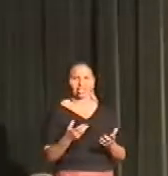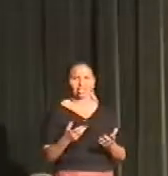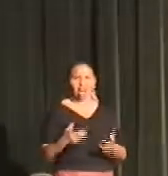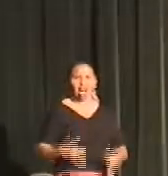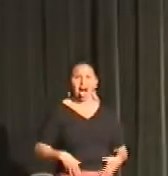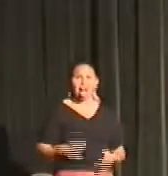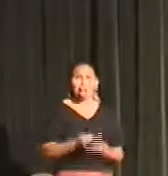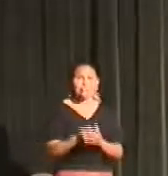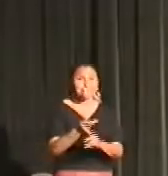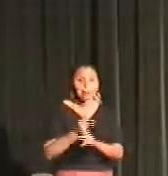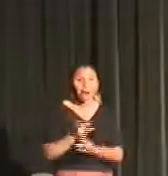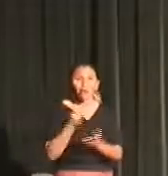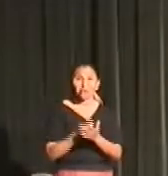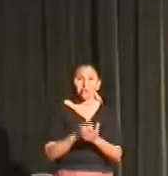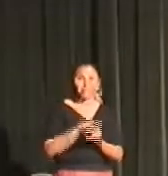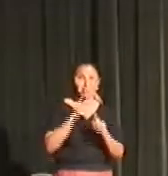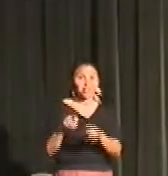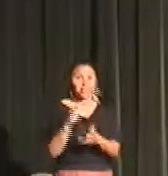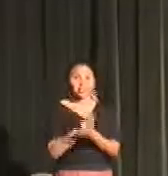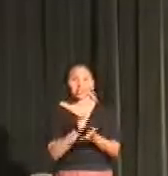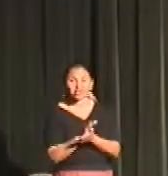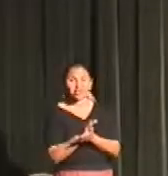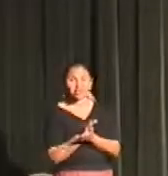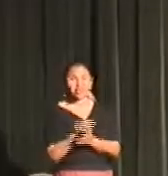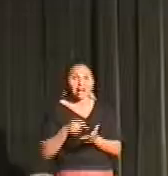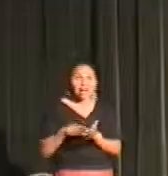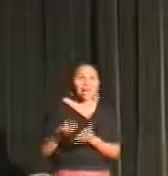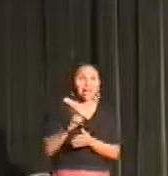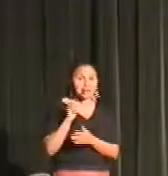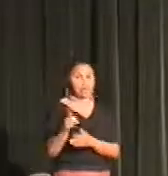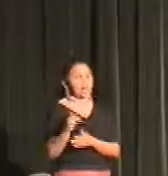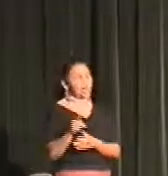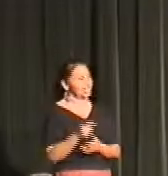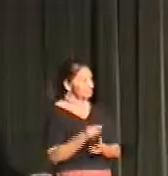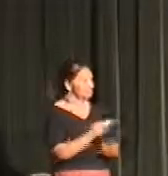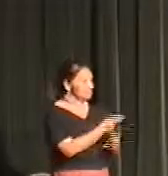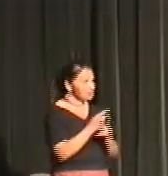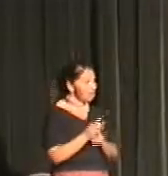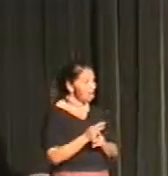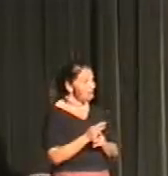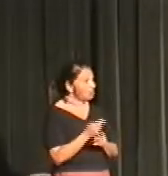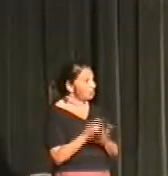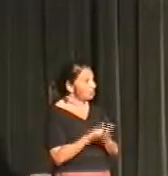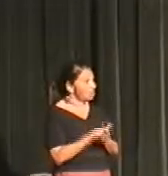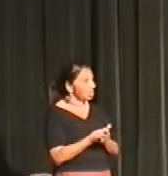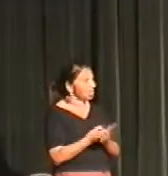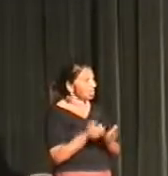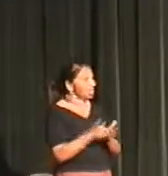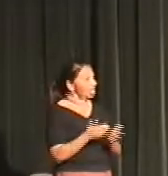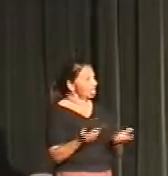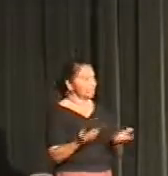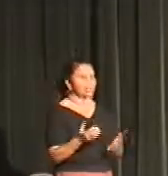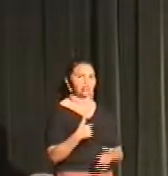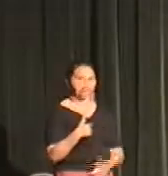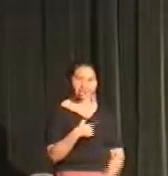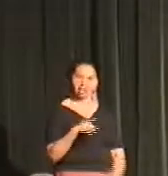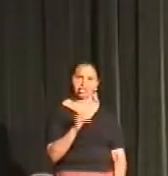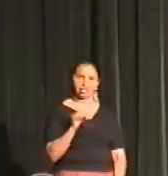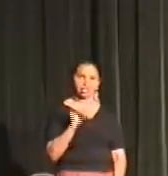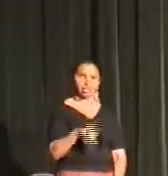to go to school. I have to pay it back. He goes, well, borrow some more. You know? So I did. Around that time, I